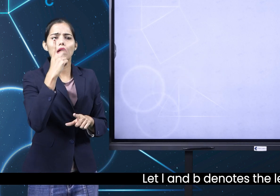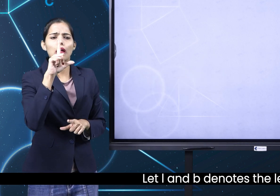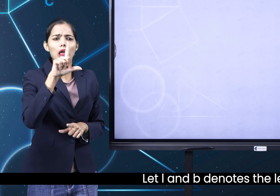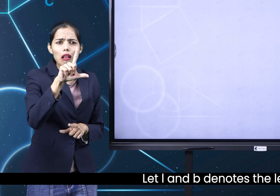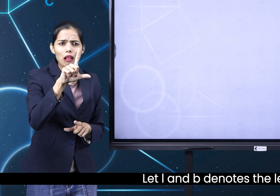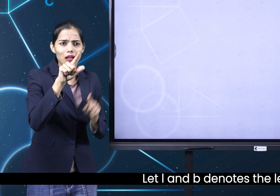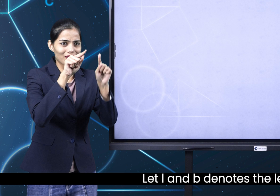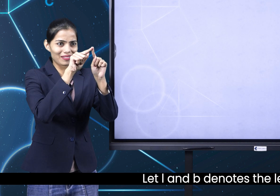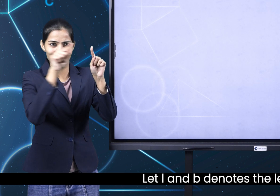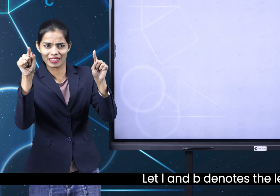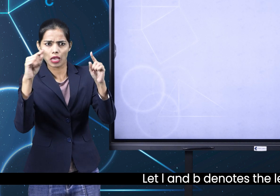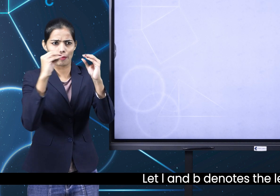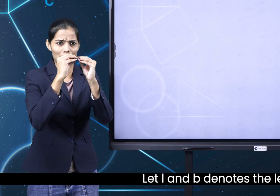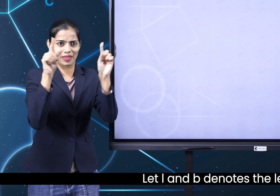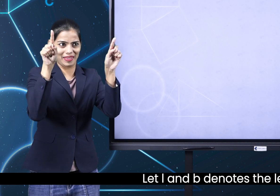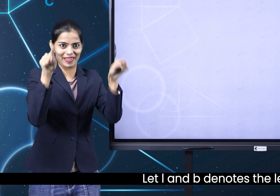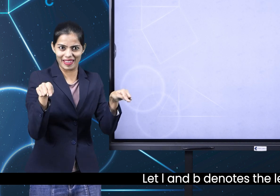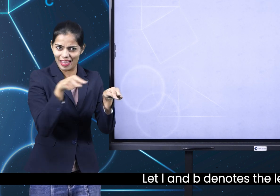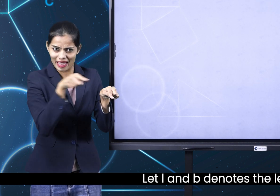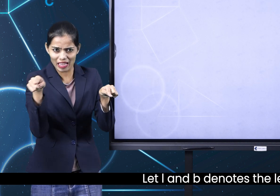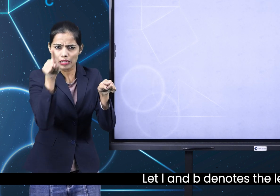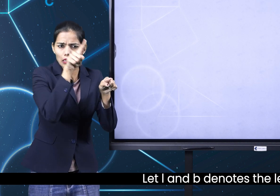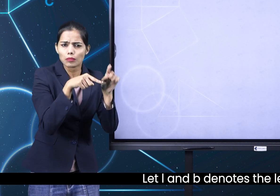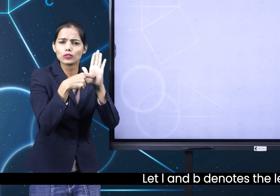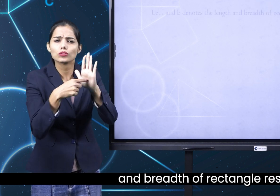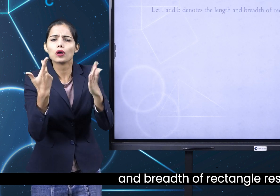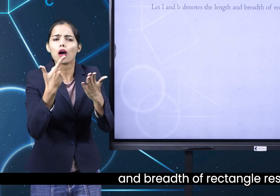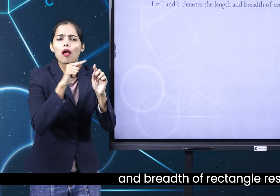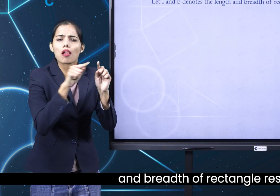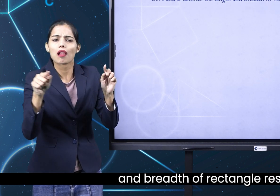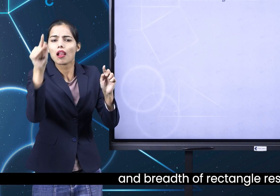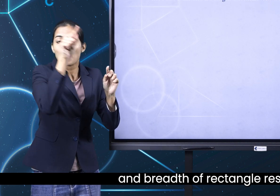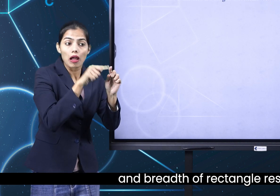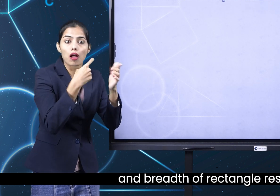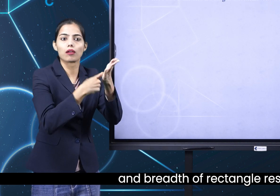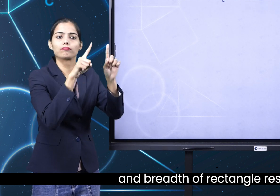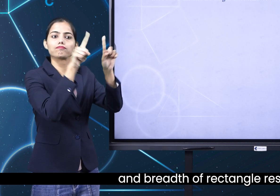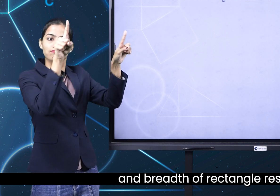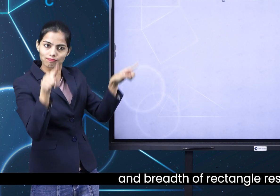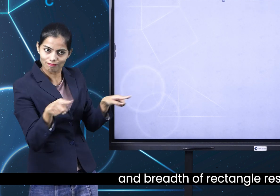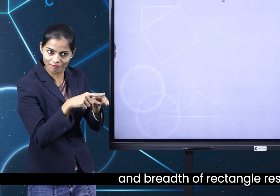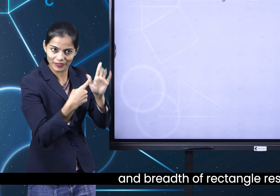Let L and B denotes the length and breadth of rectangle respectively.